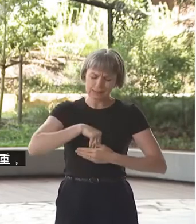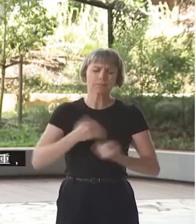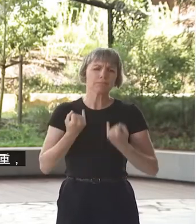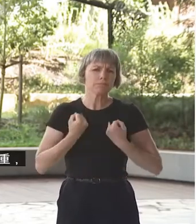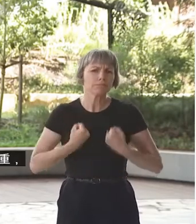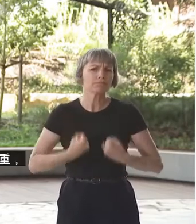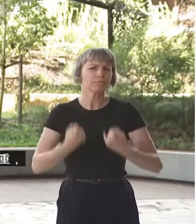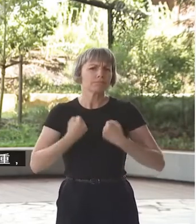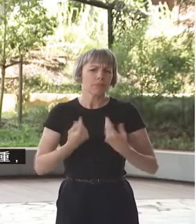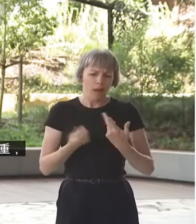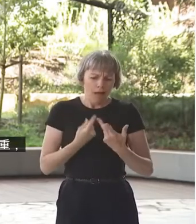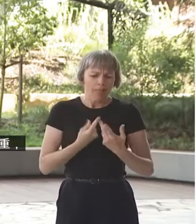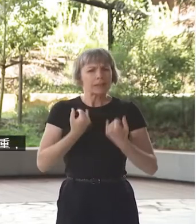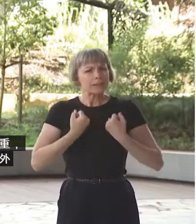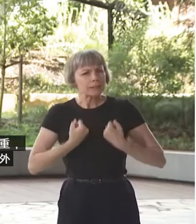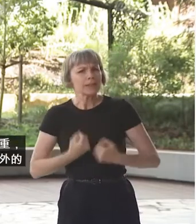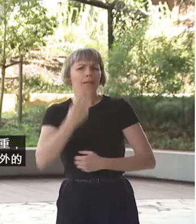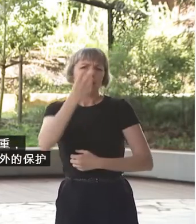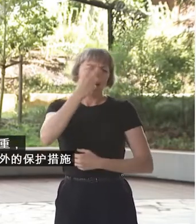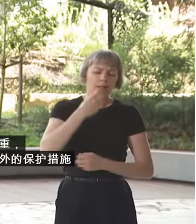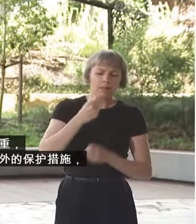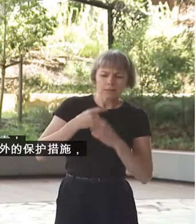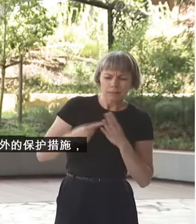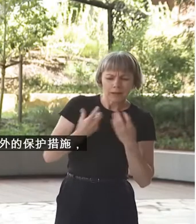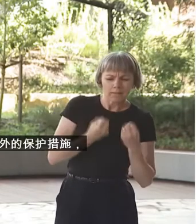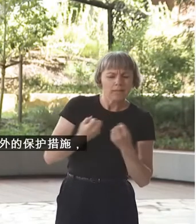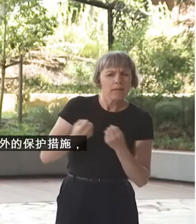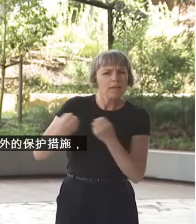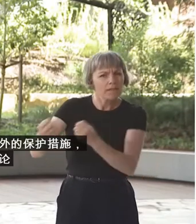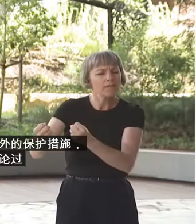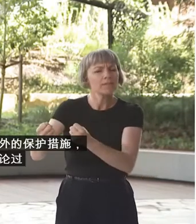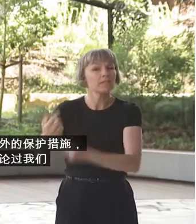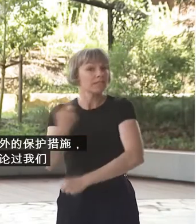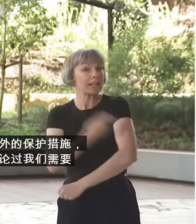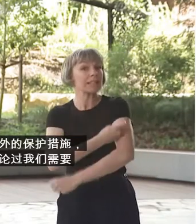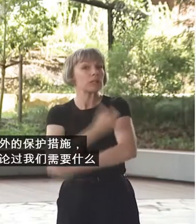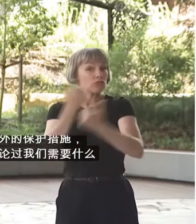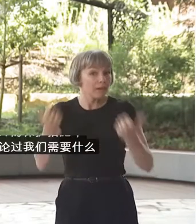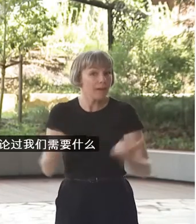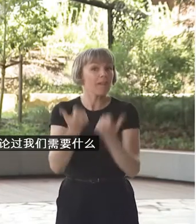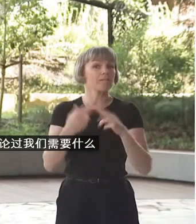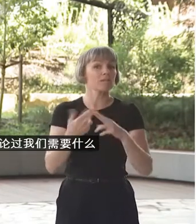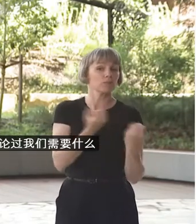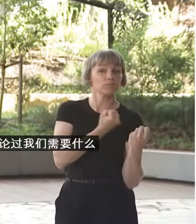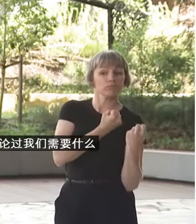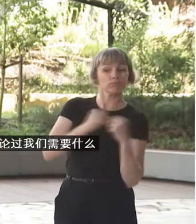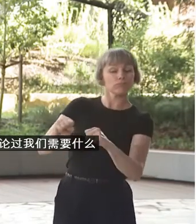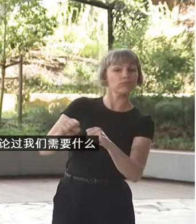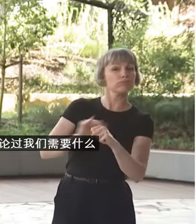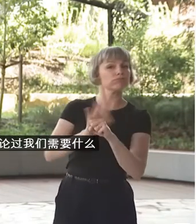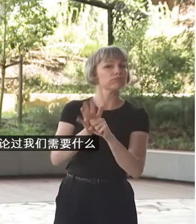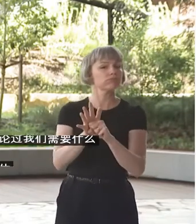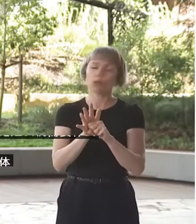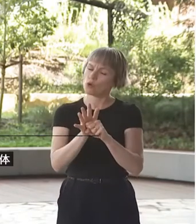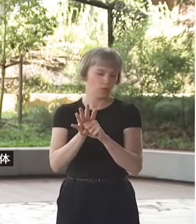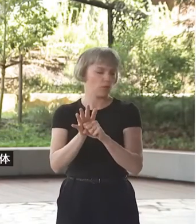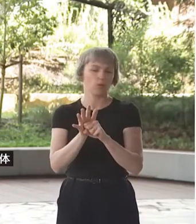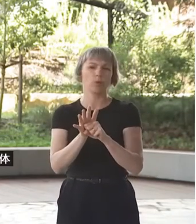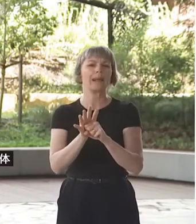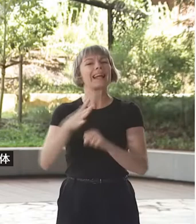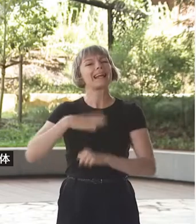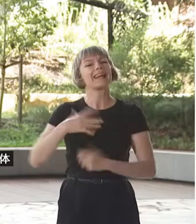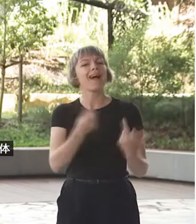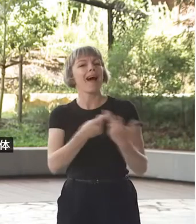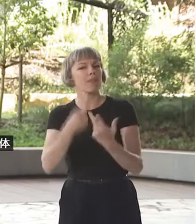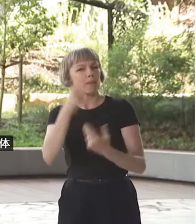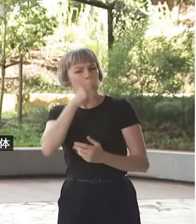that will need to take some additional protections. And I think we've talked about how we need to protect the vulnerable in our communities.